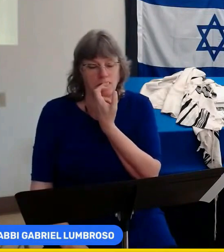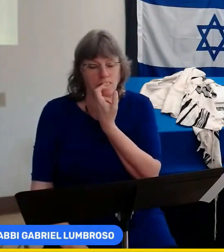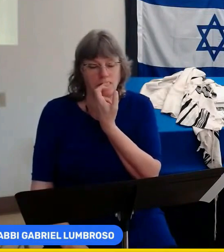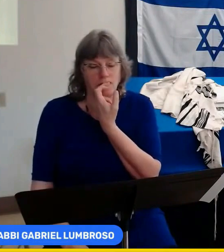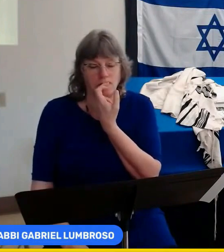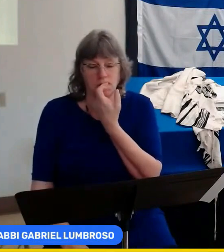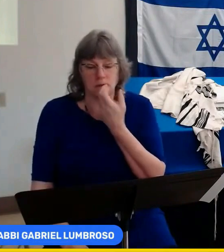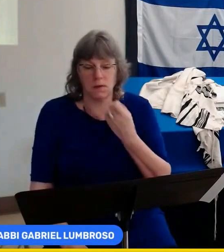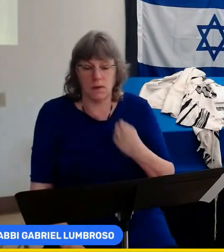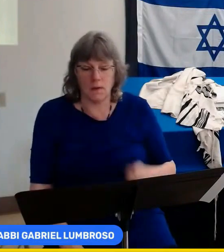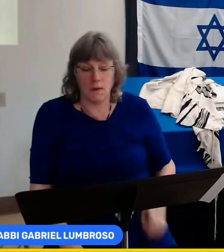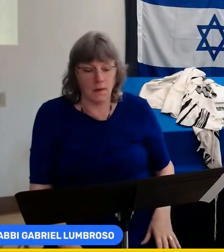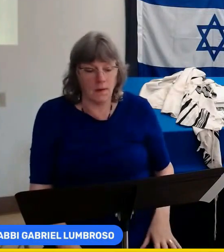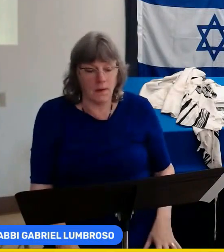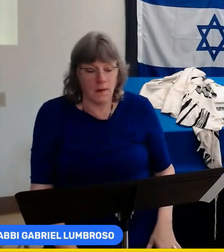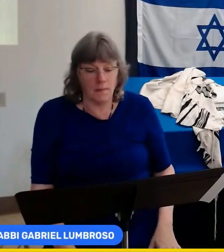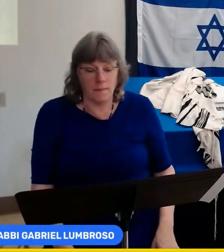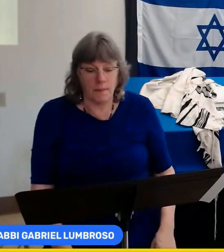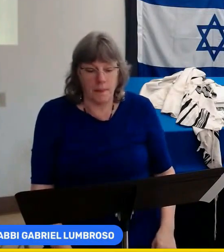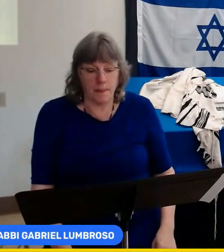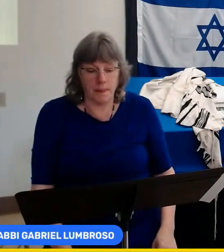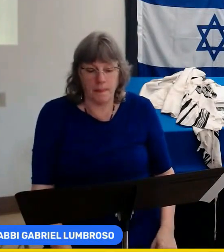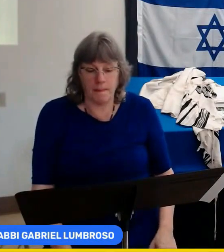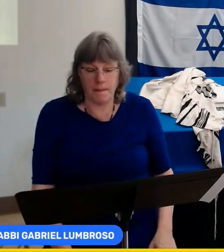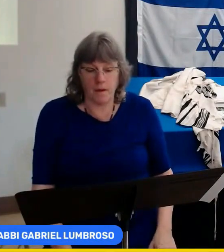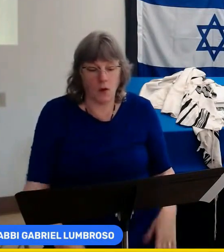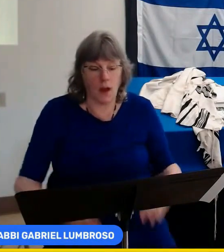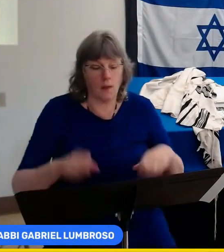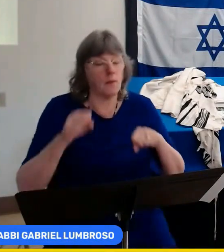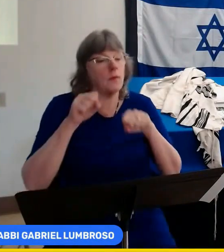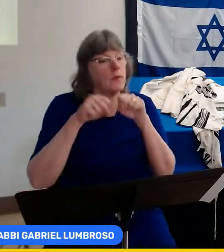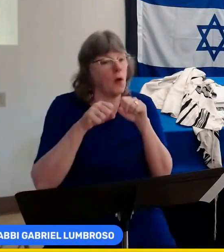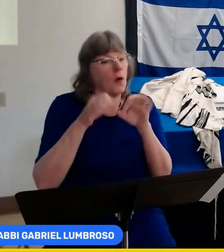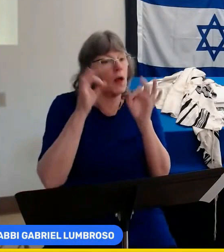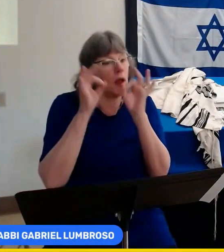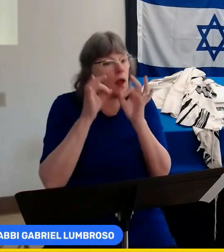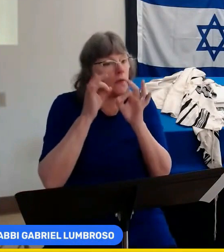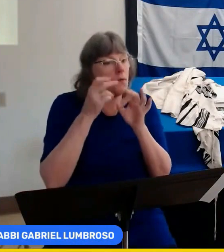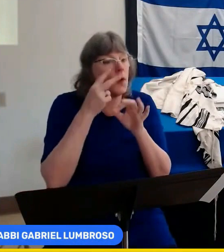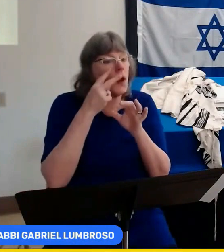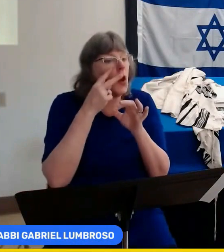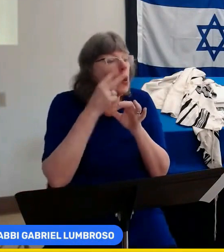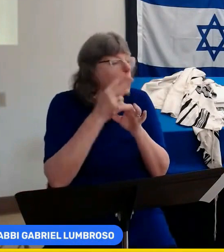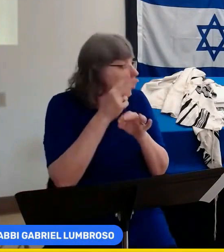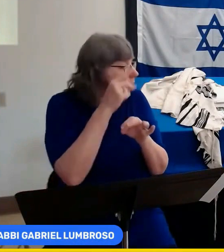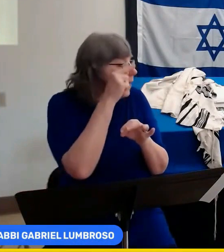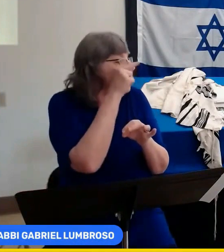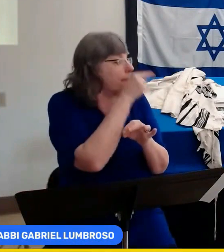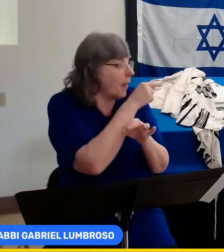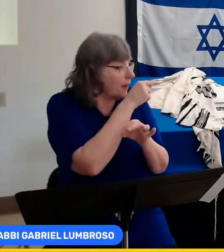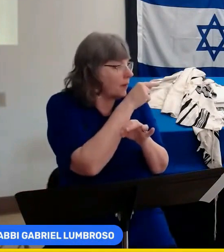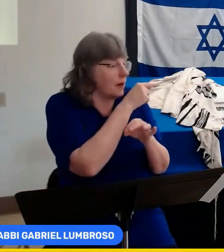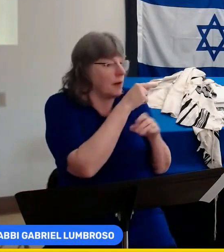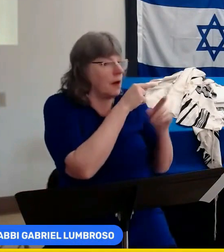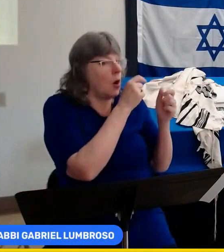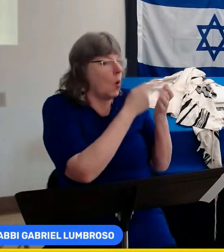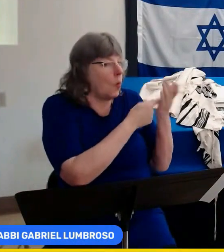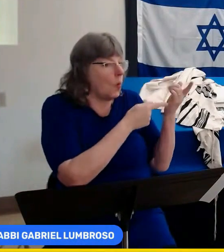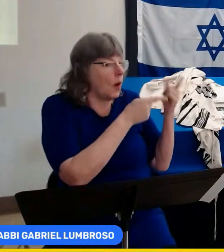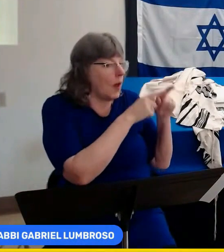the gospel that promises us our conciliation with Hashem? Could this thing that happened with the golden